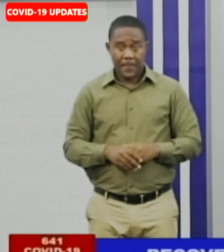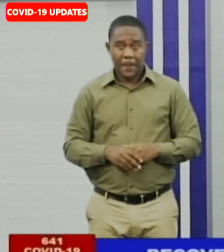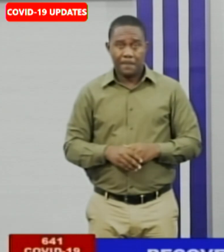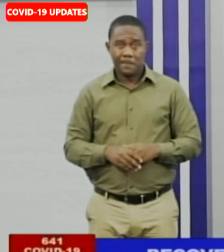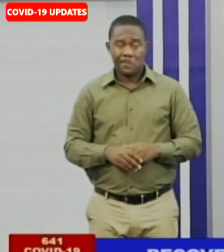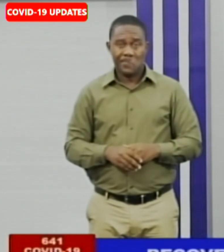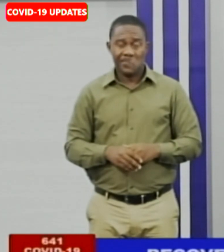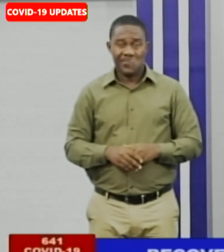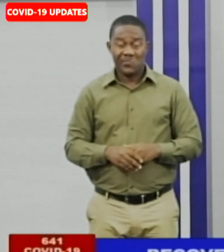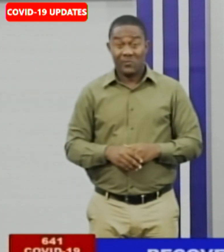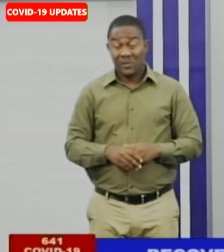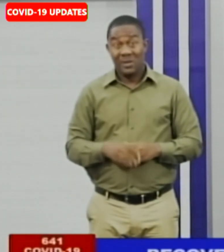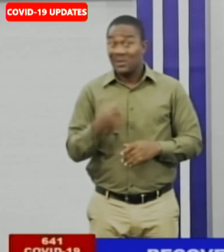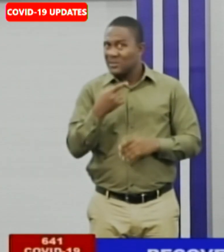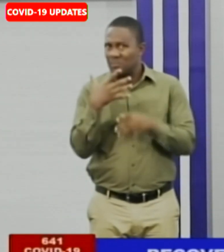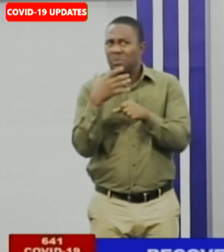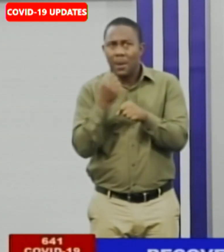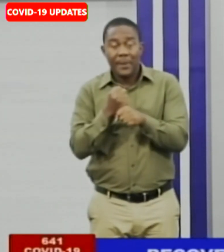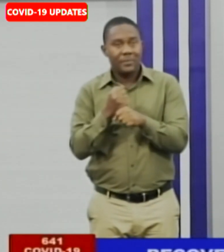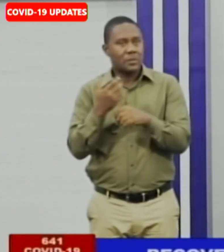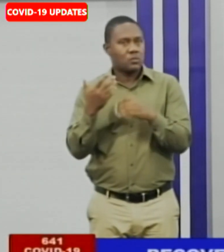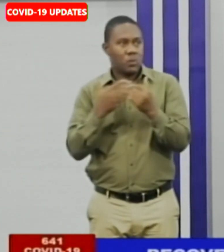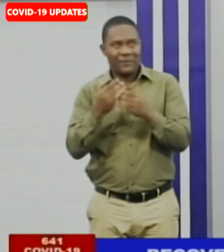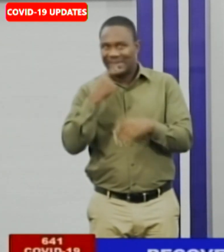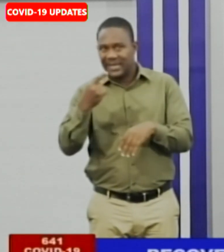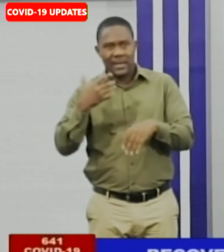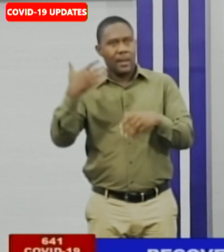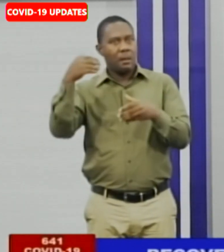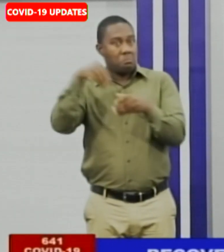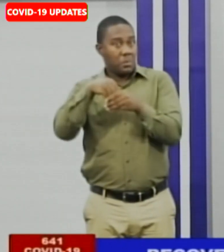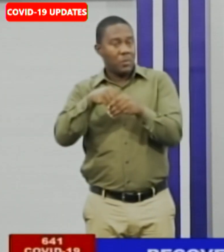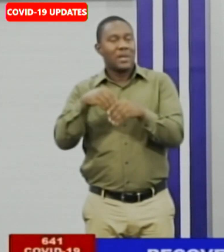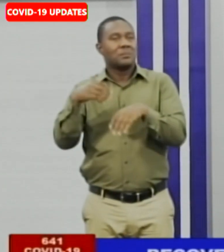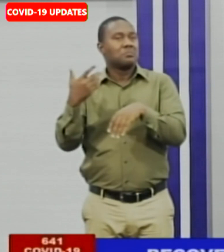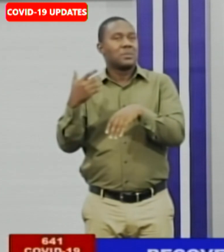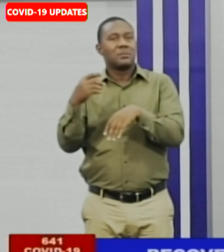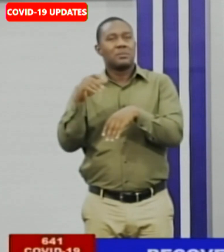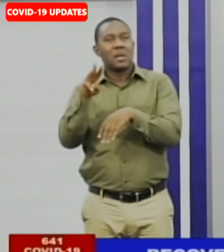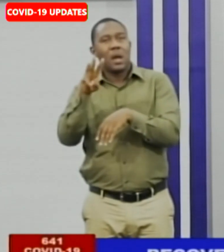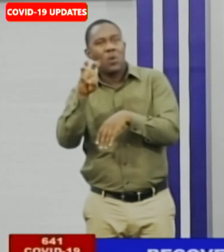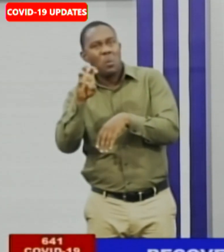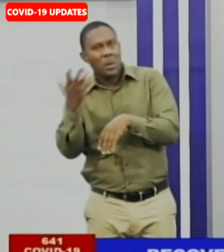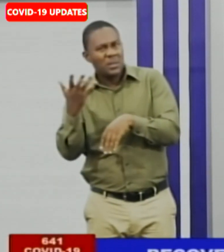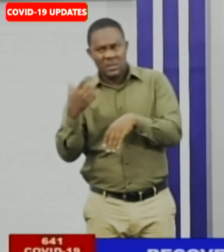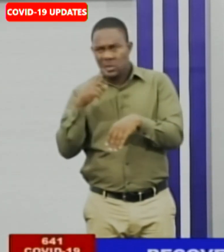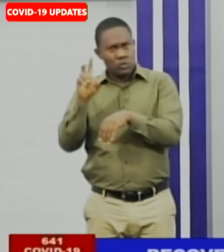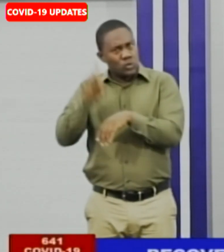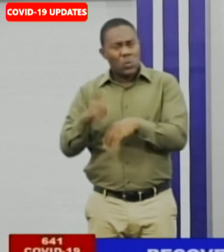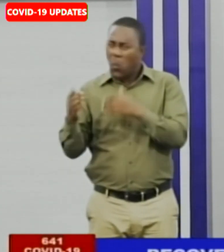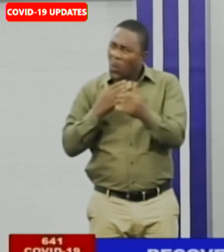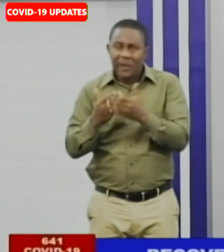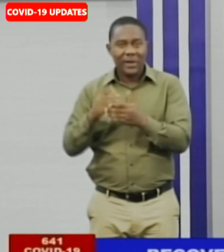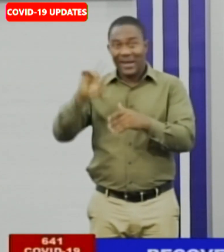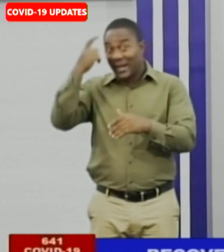ba me no homa na me go tayi gaba wona na ko no homa obe pro asi obo na won kan na use sanitizer akotutu asinchie